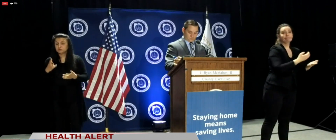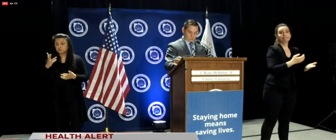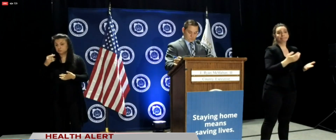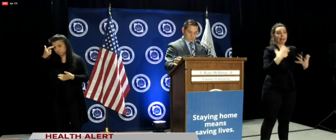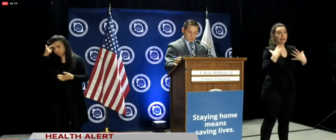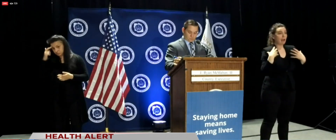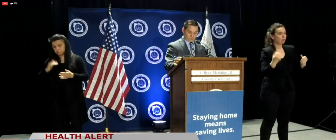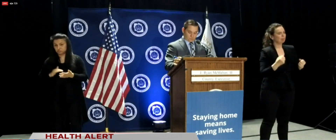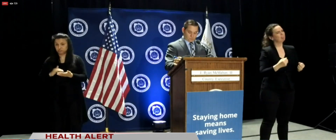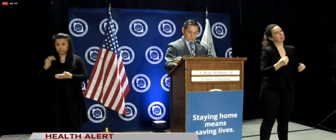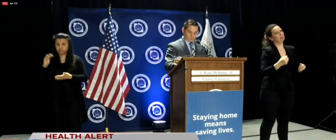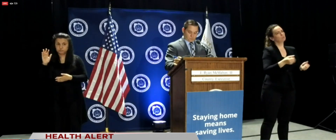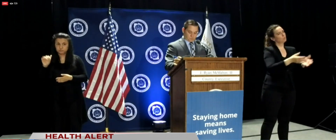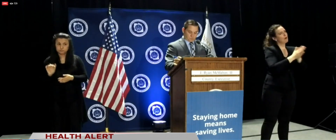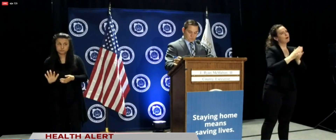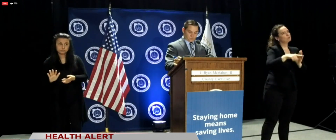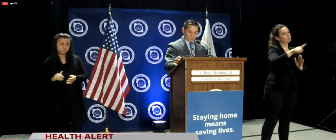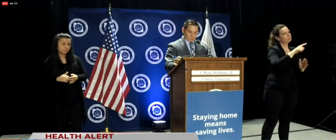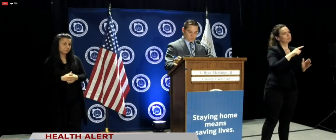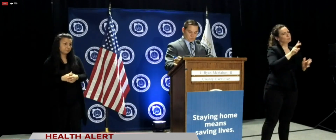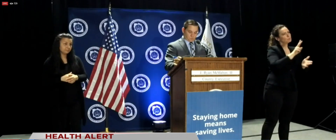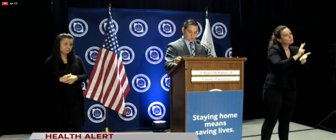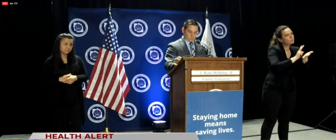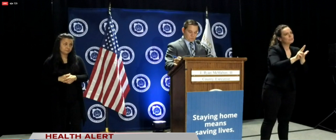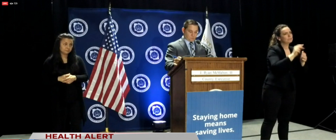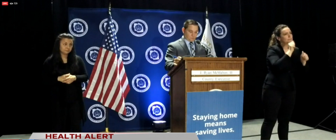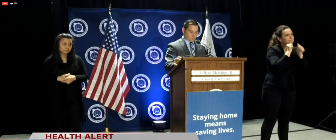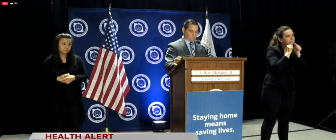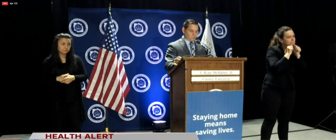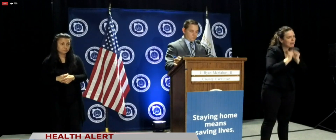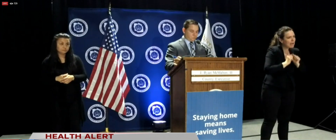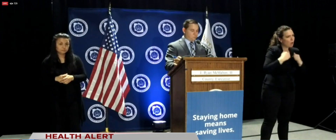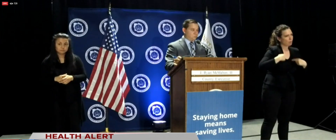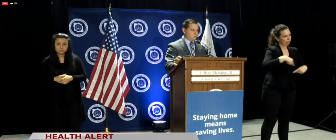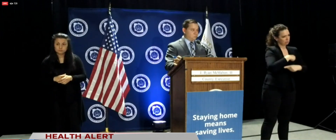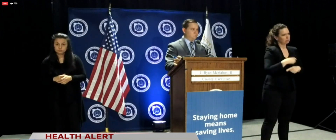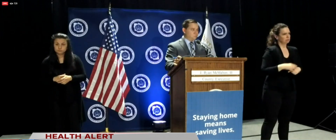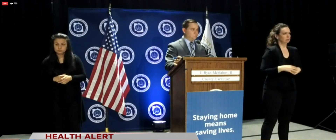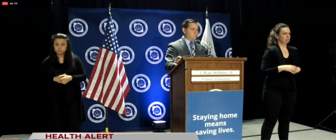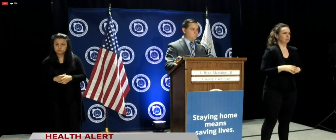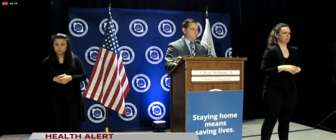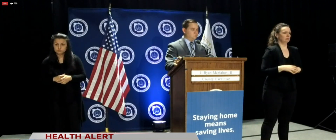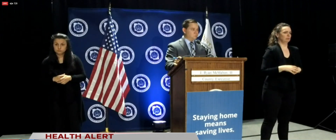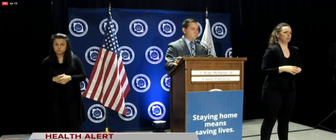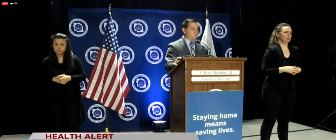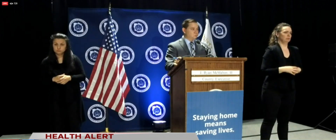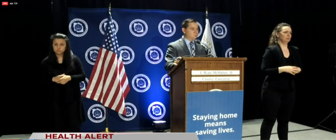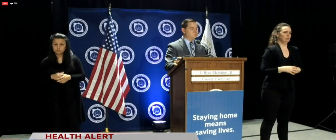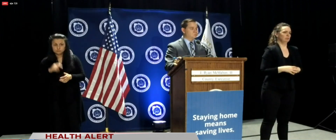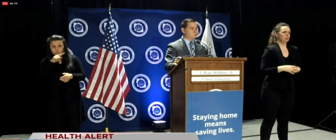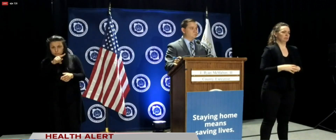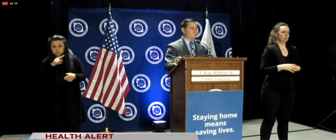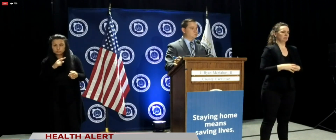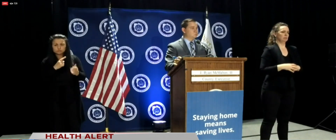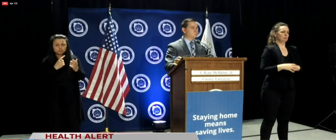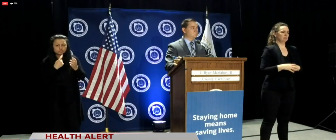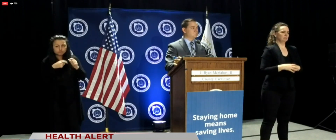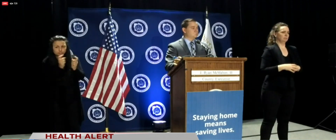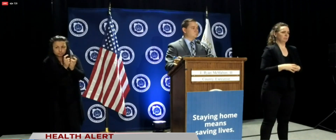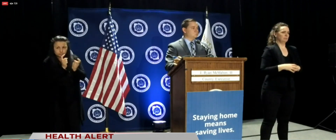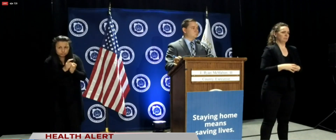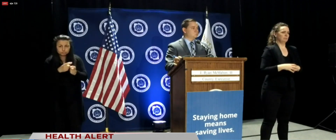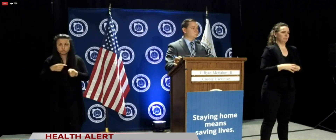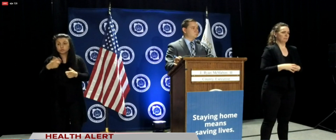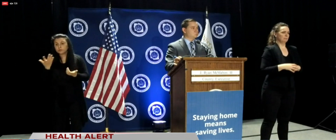You gave us a racial breakdown of the people in hospitals, and Governor Cuomo talked today about the need to look